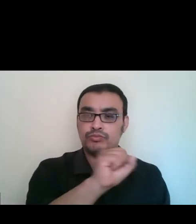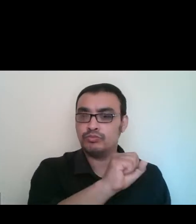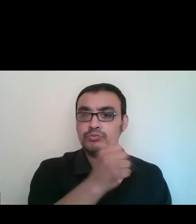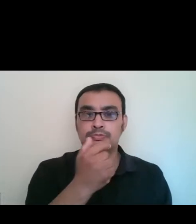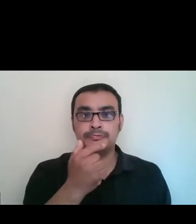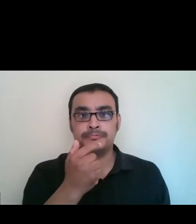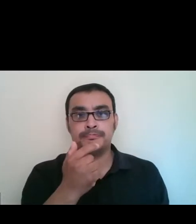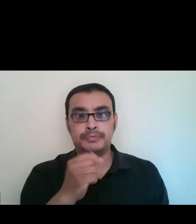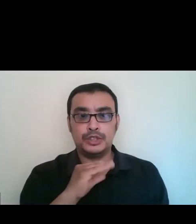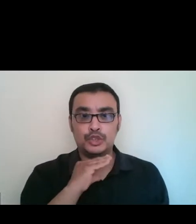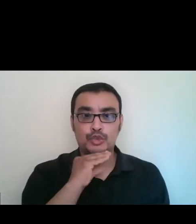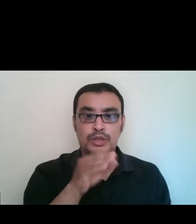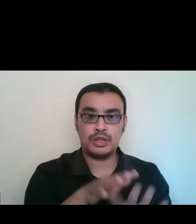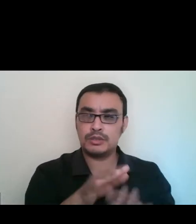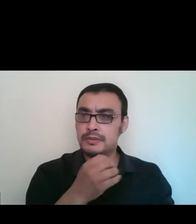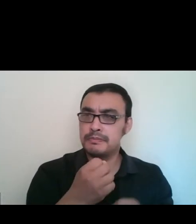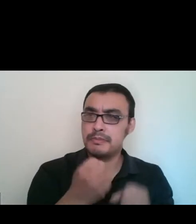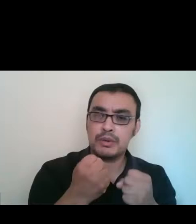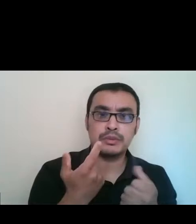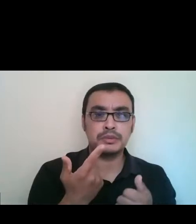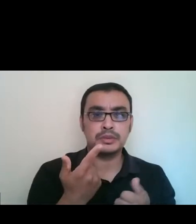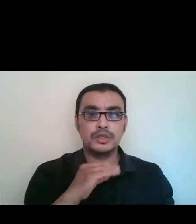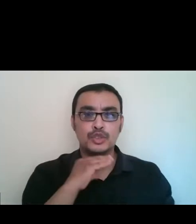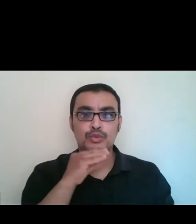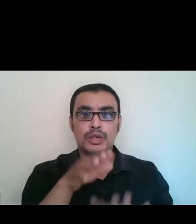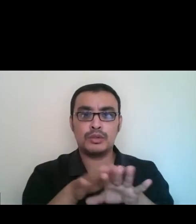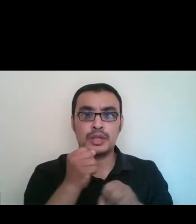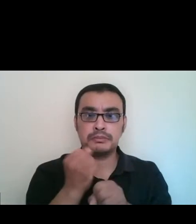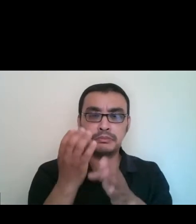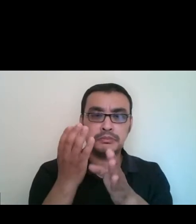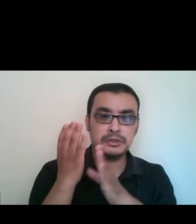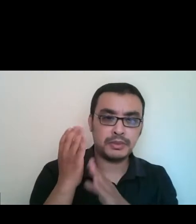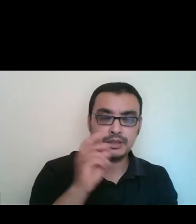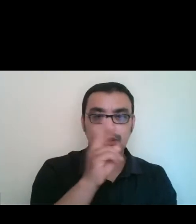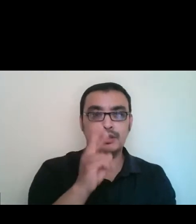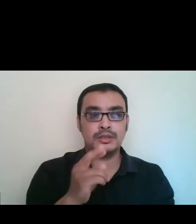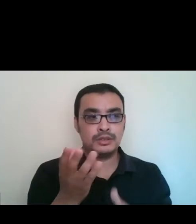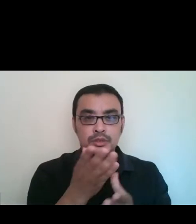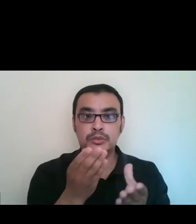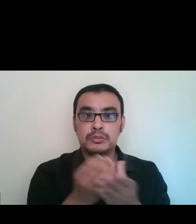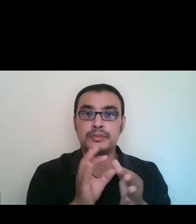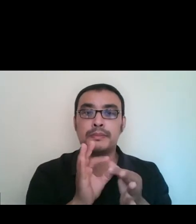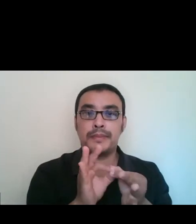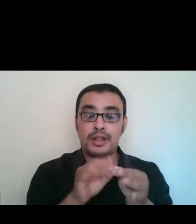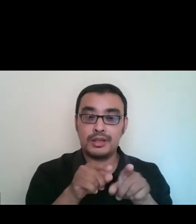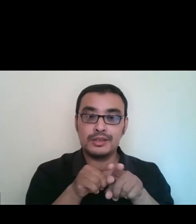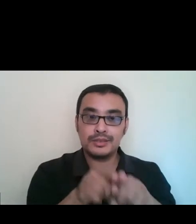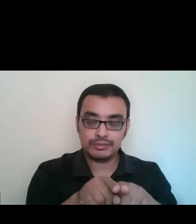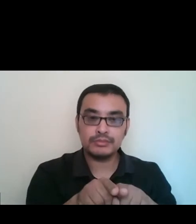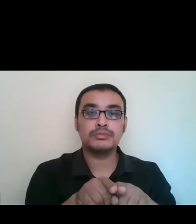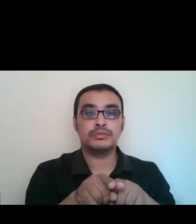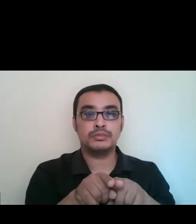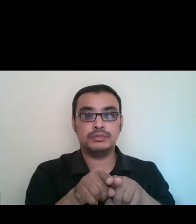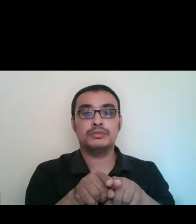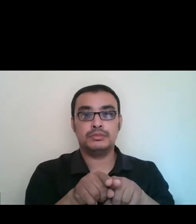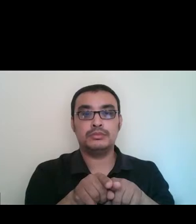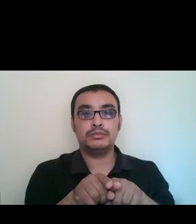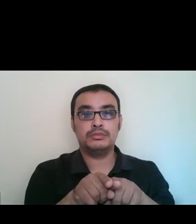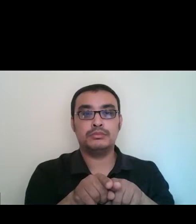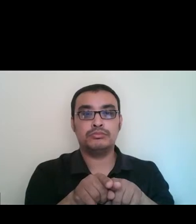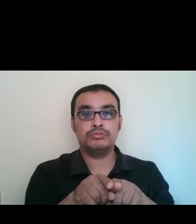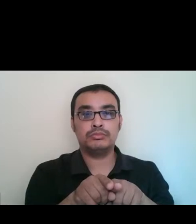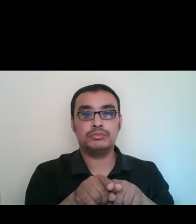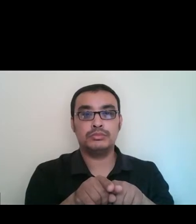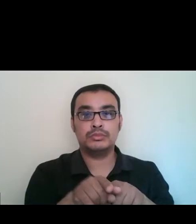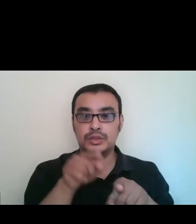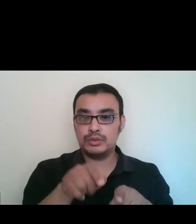in the power of young people, in the role of young people, and we together as a group can really promote